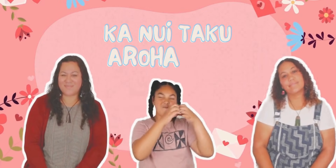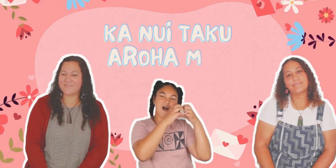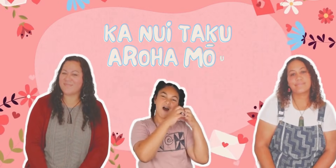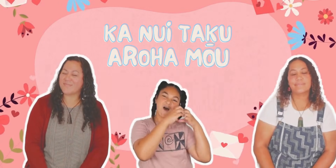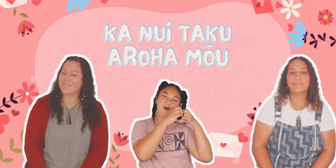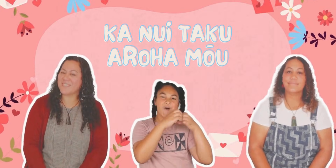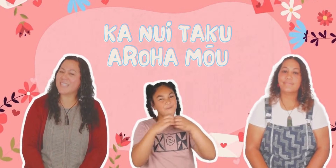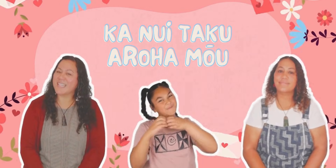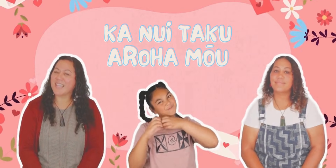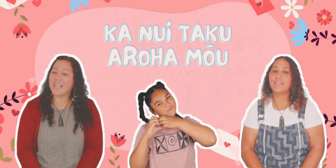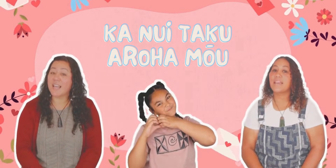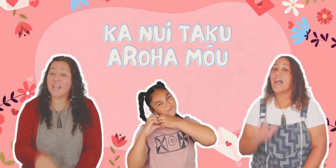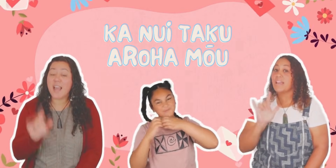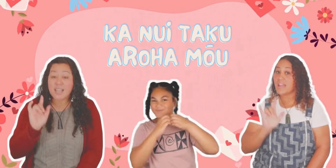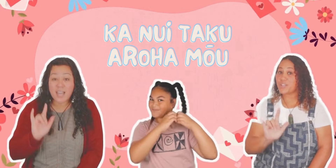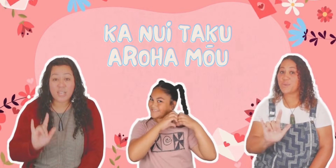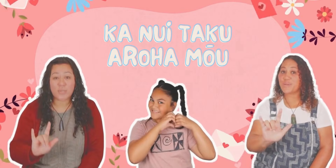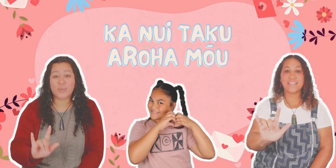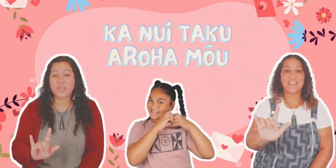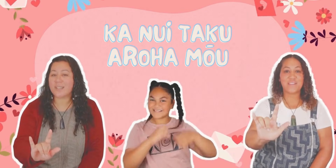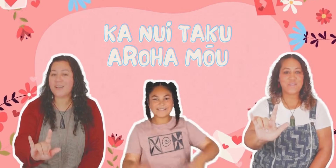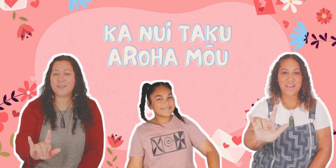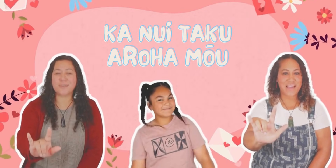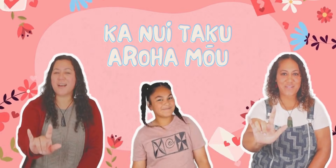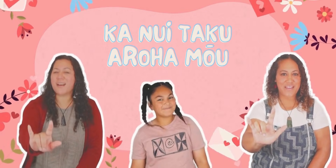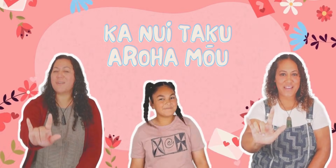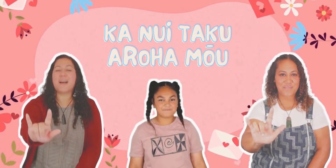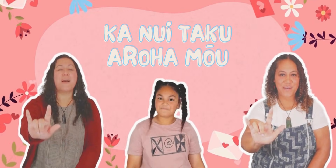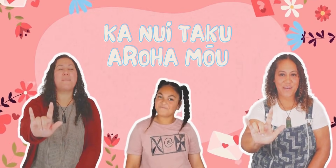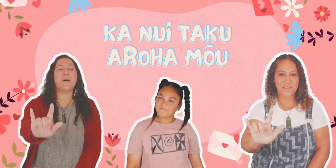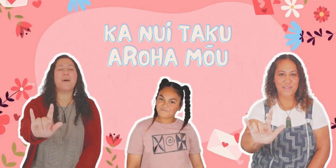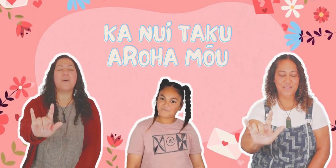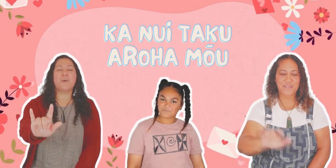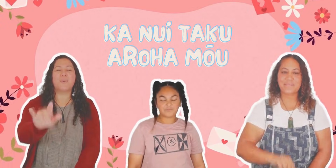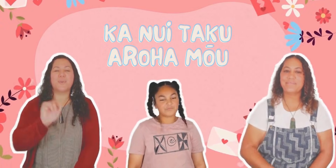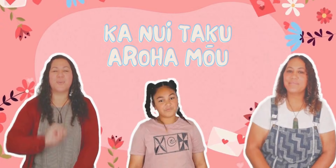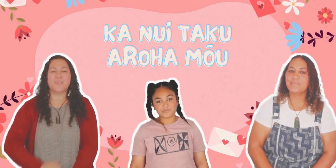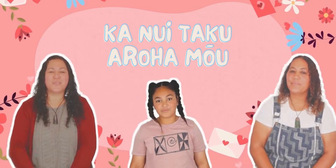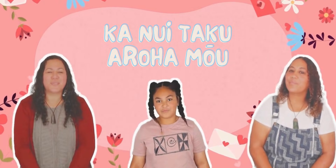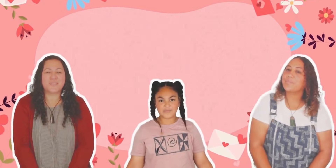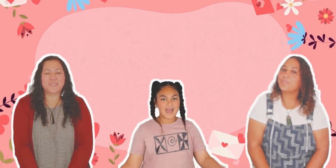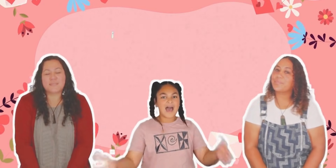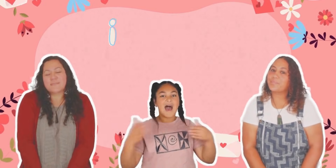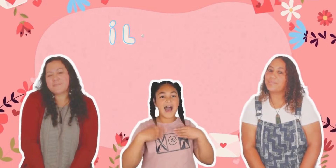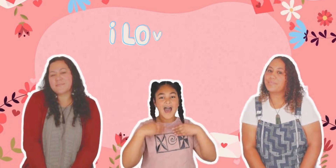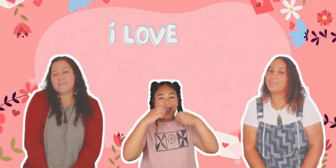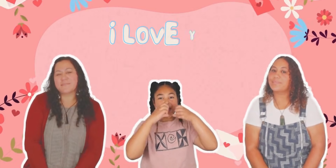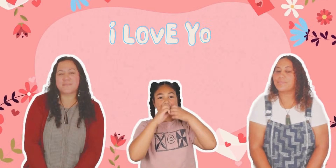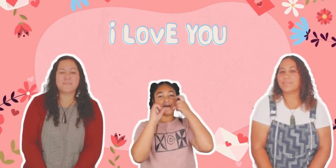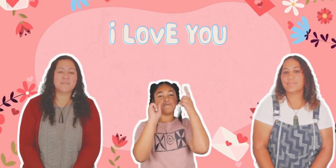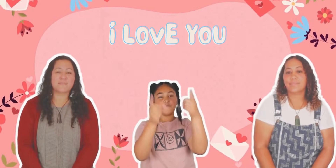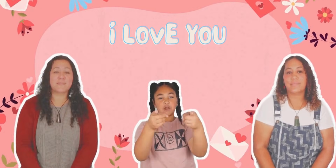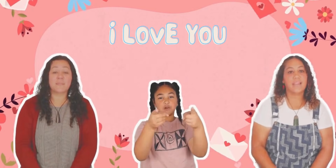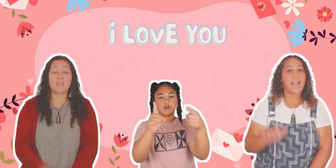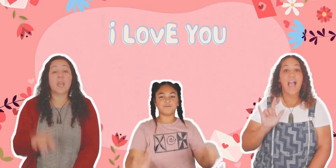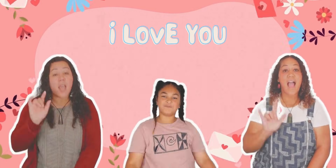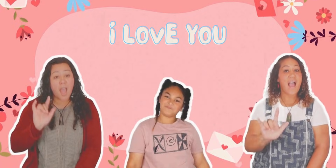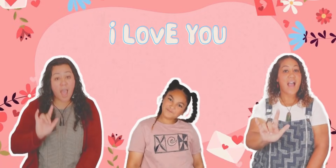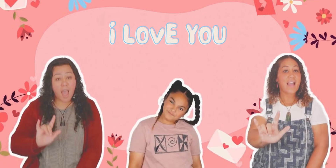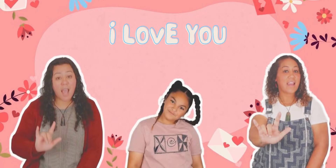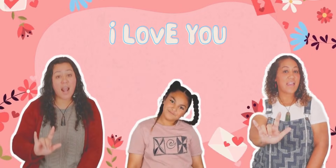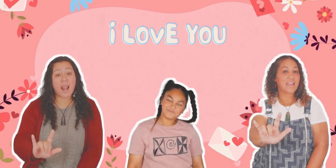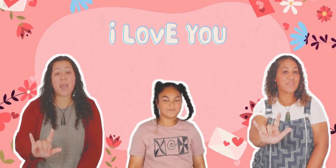aroha mo. Ka nui taku aroha mo. I love